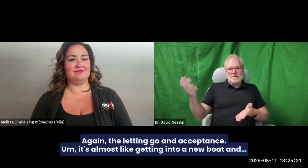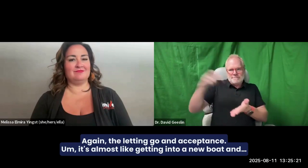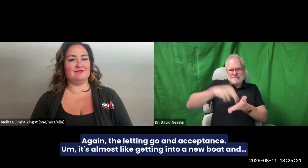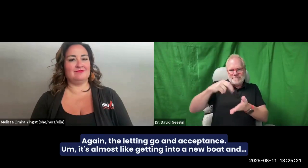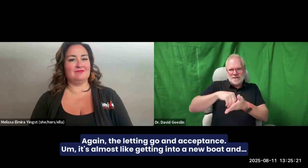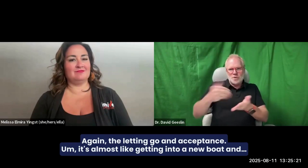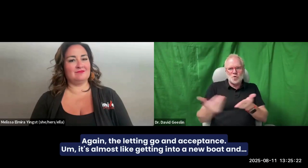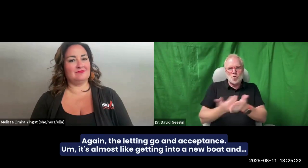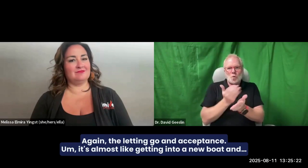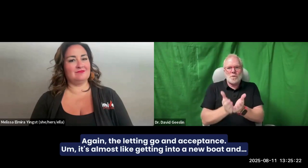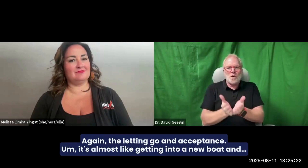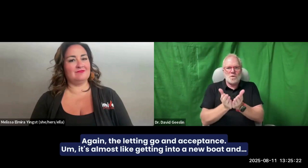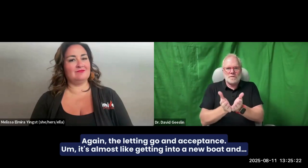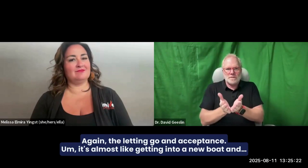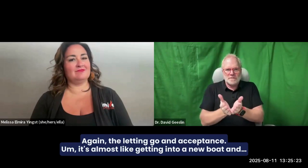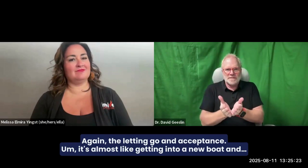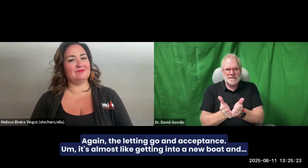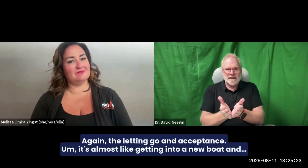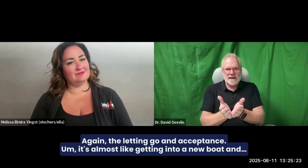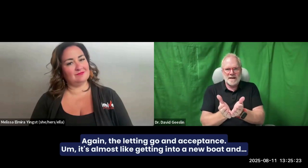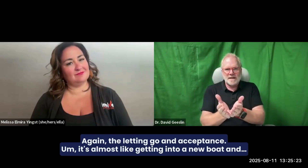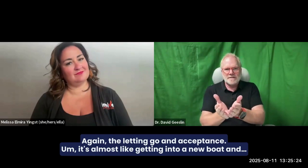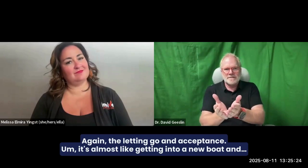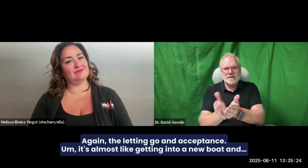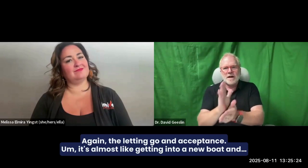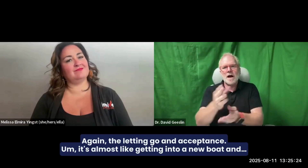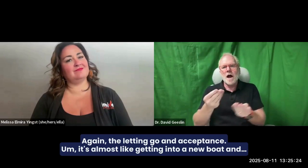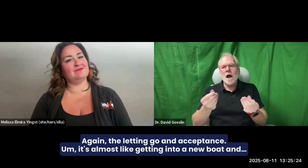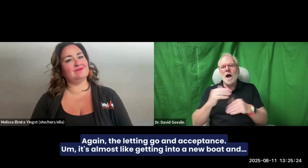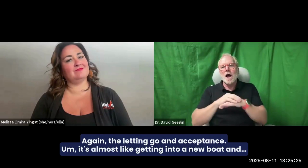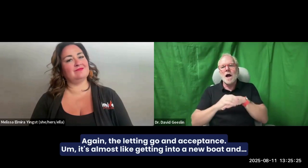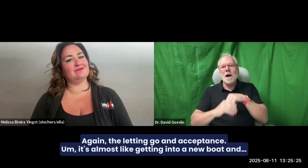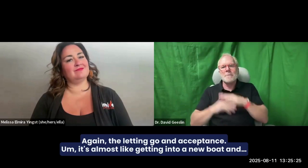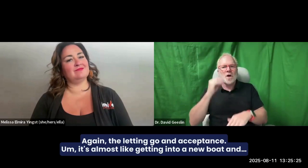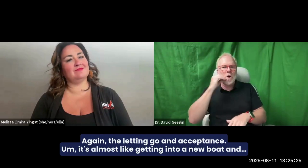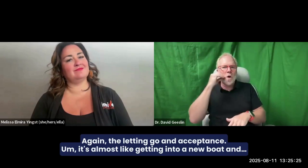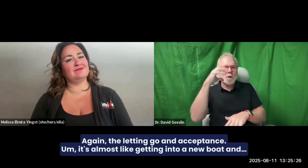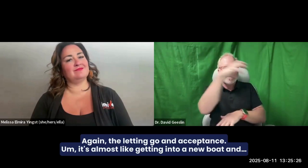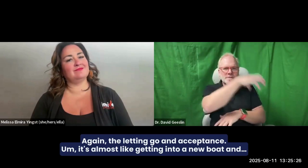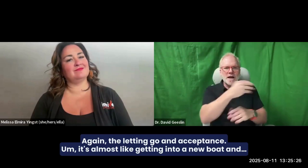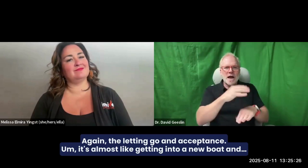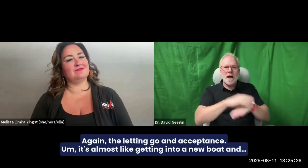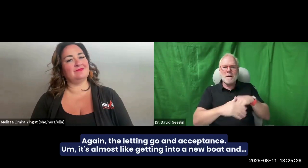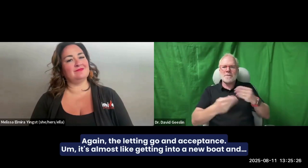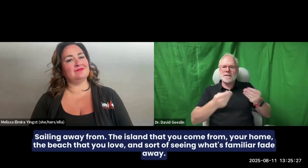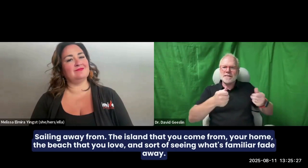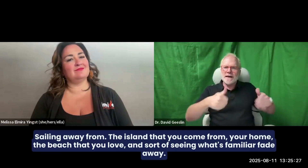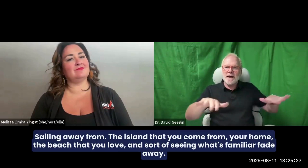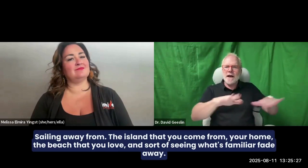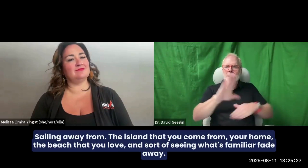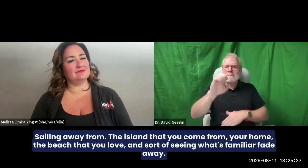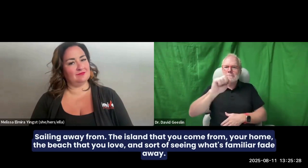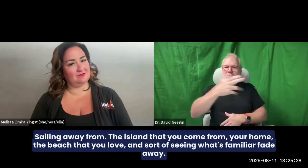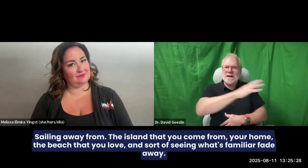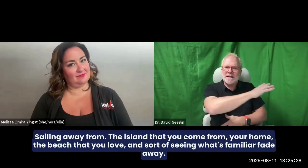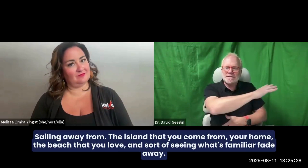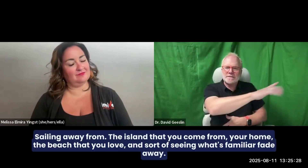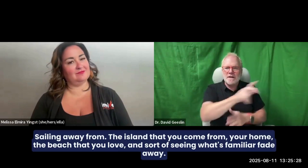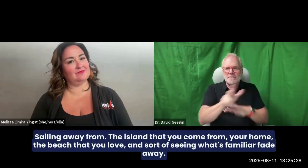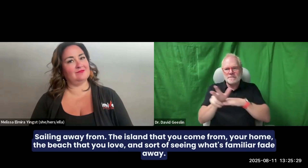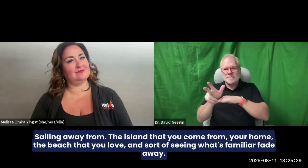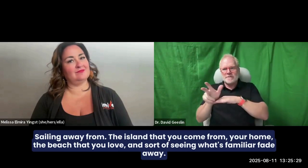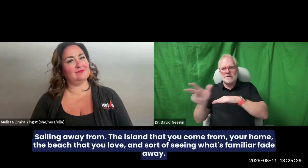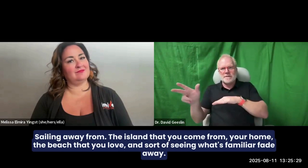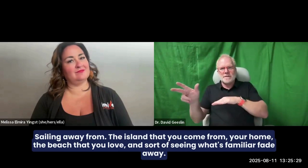Again, the letting go and acceptance, it's almost like getting into a new boat and sailing away